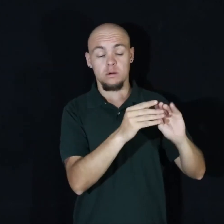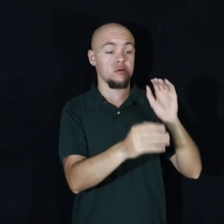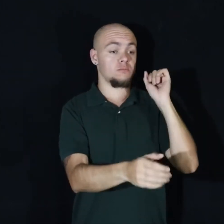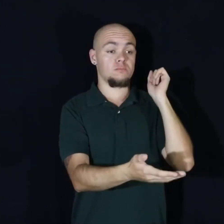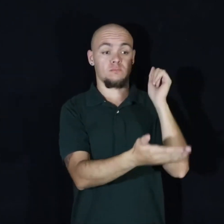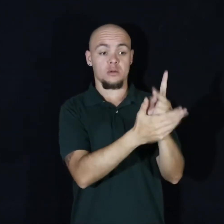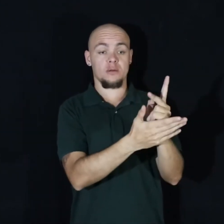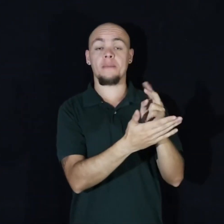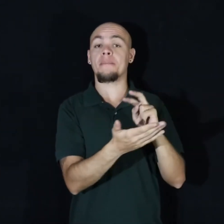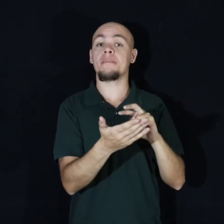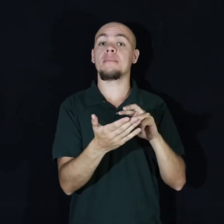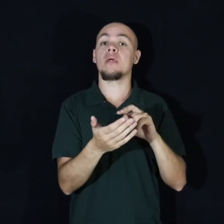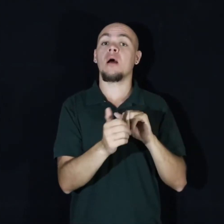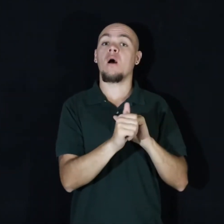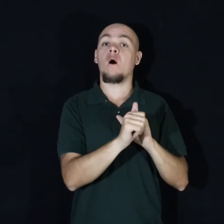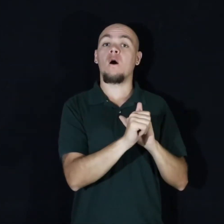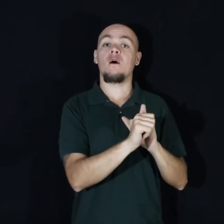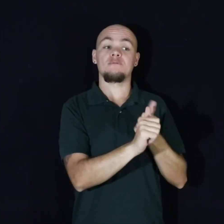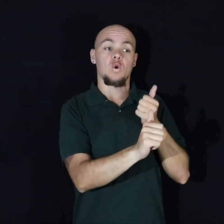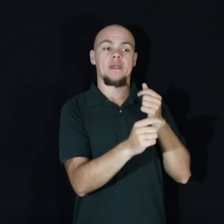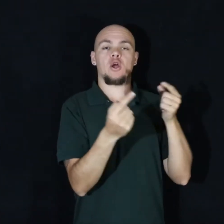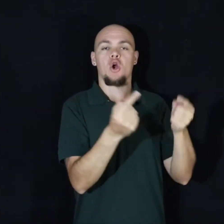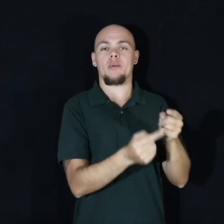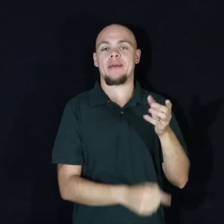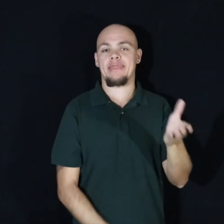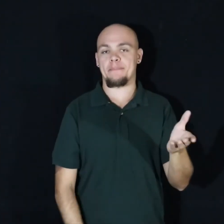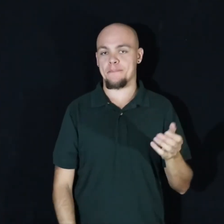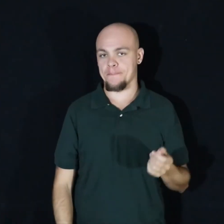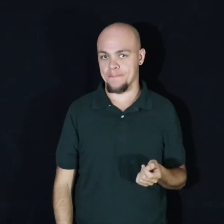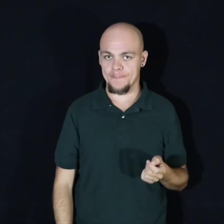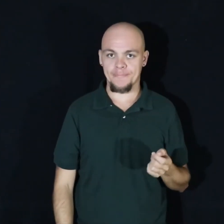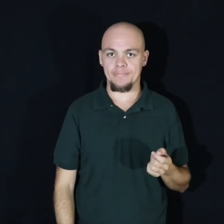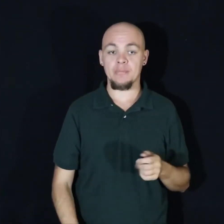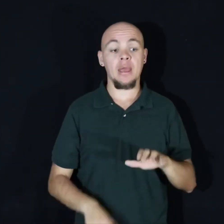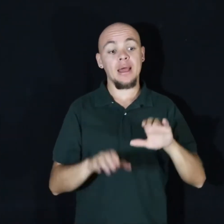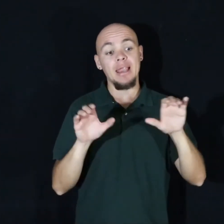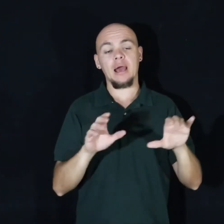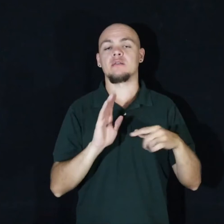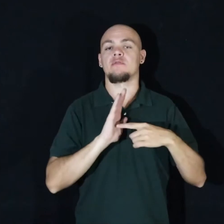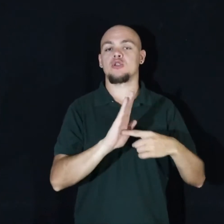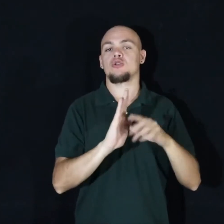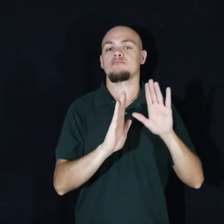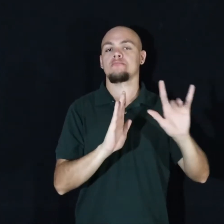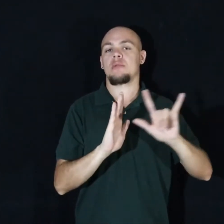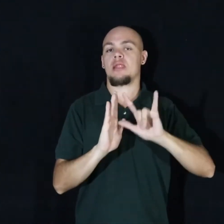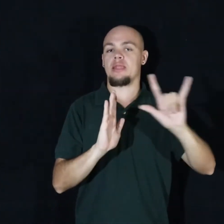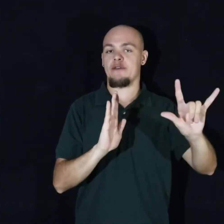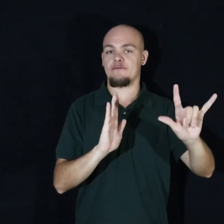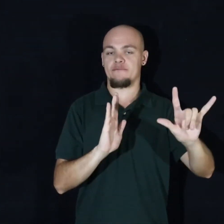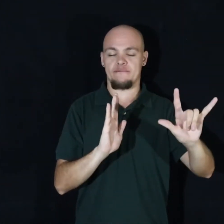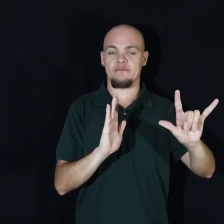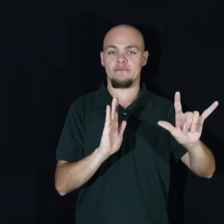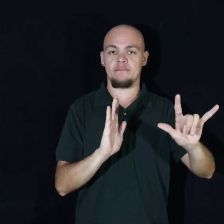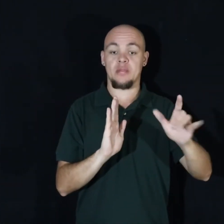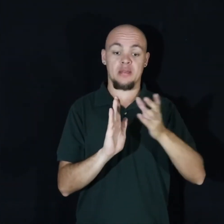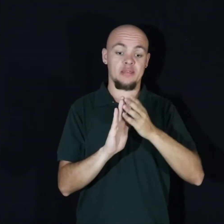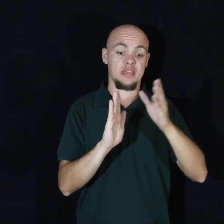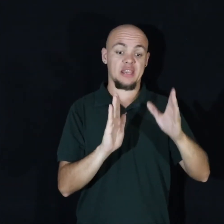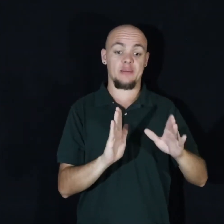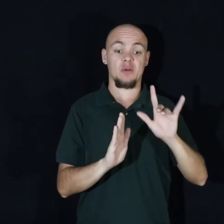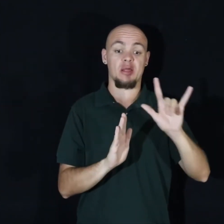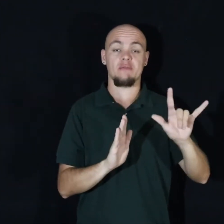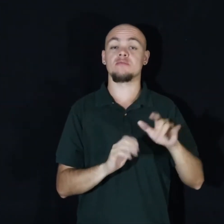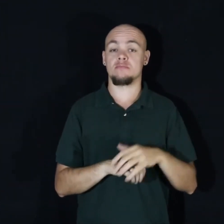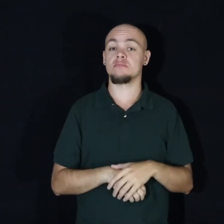plus community in the life of the church, I avoid doing harm and actively demonstrate love for